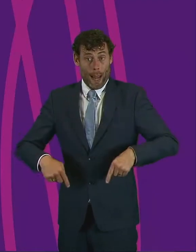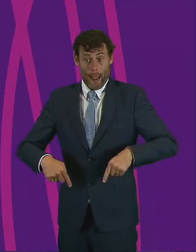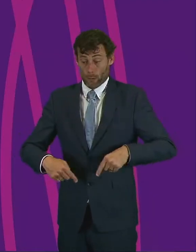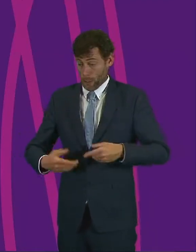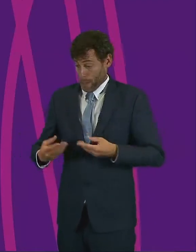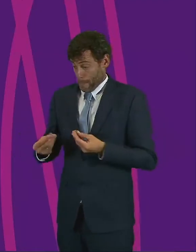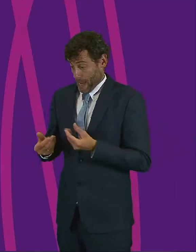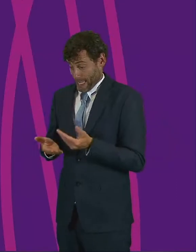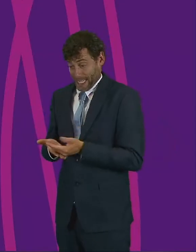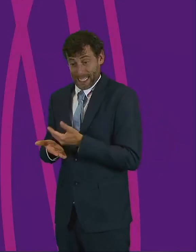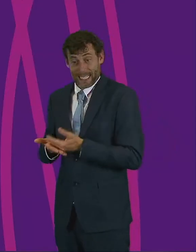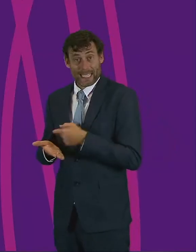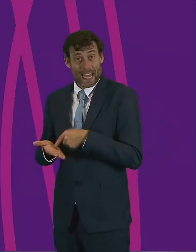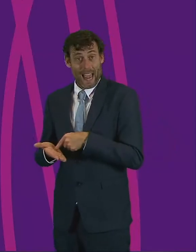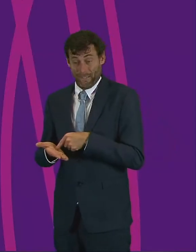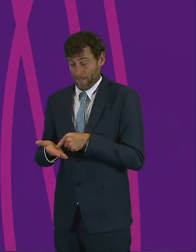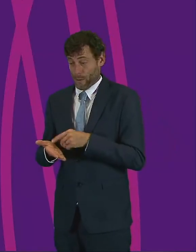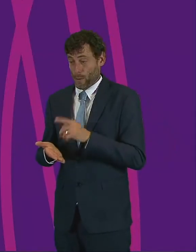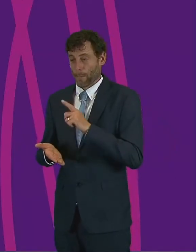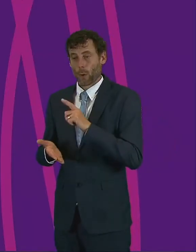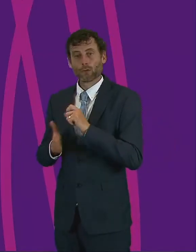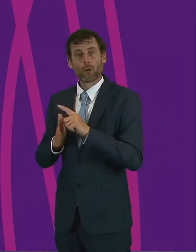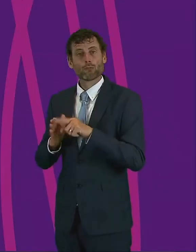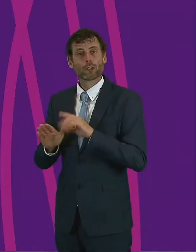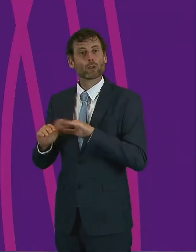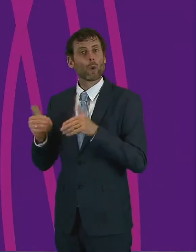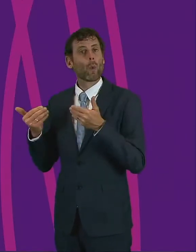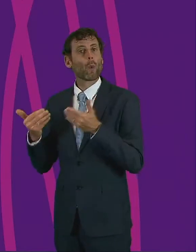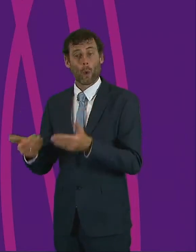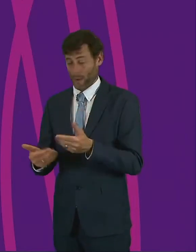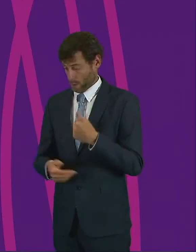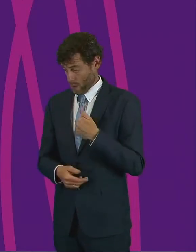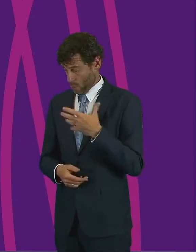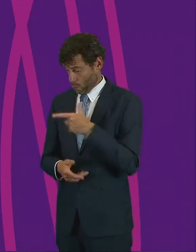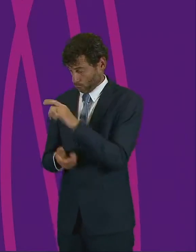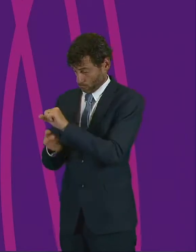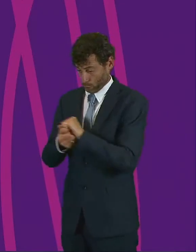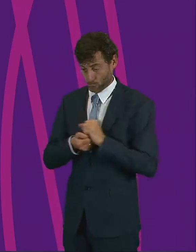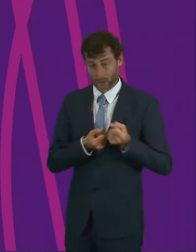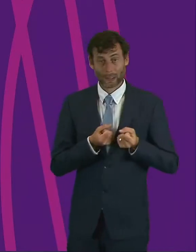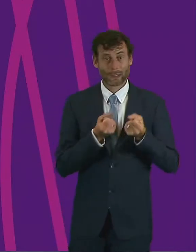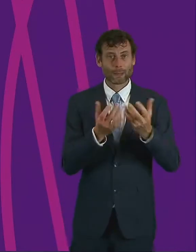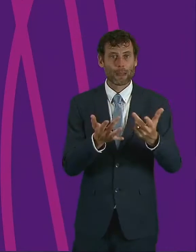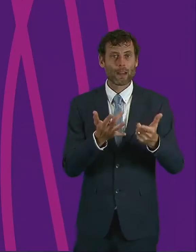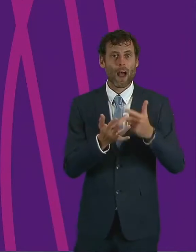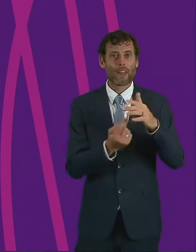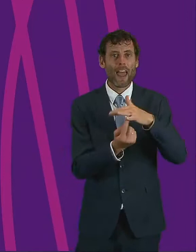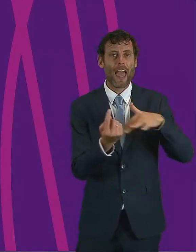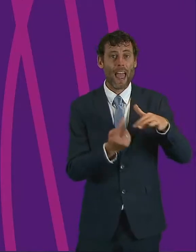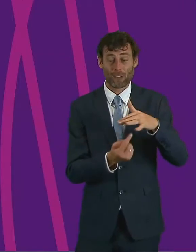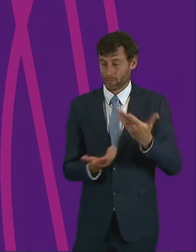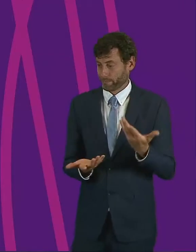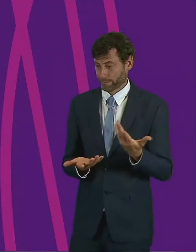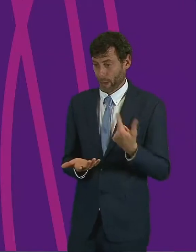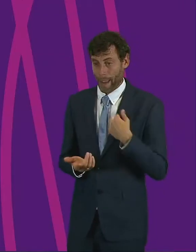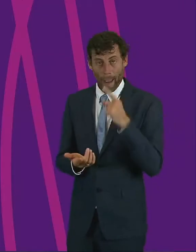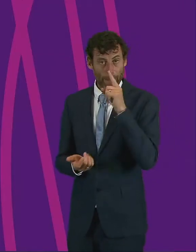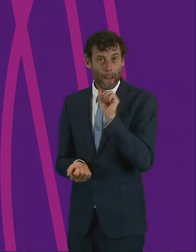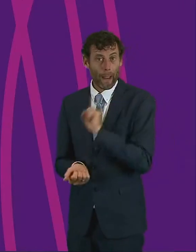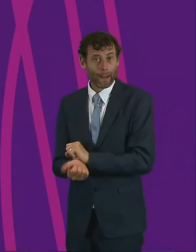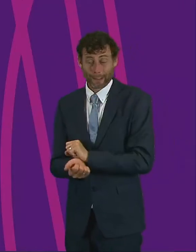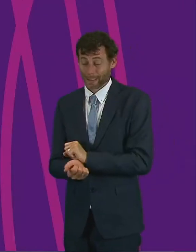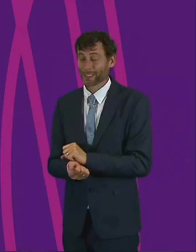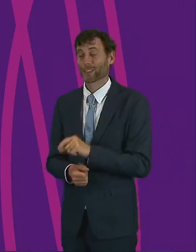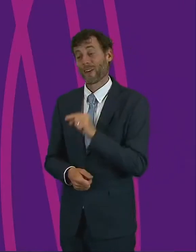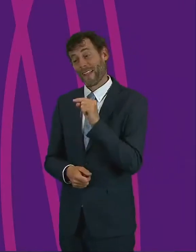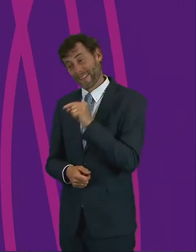saved from projects that don't go ahead in other parts of the budget. And that is one of the arcane rules, and he has made the point for me as to